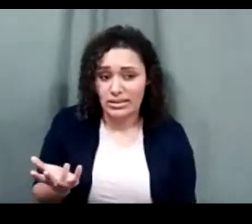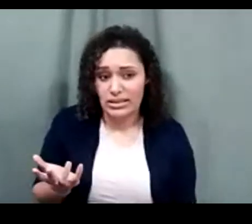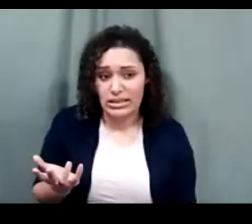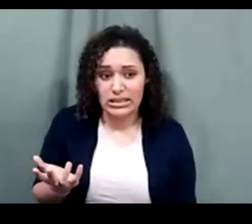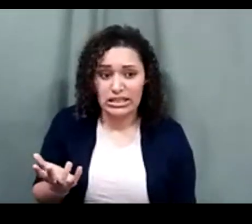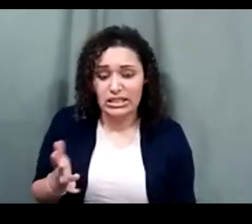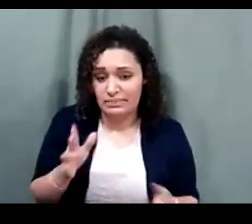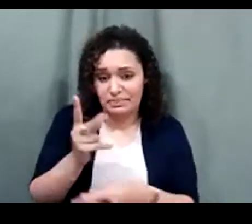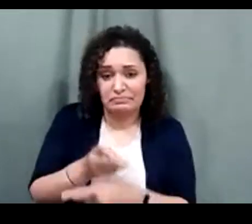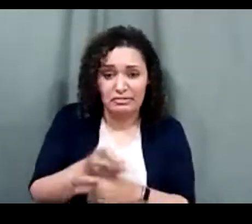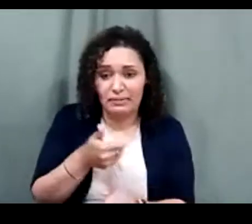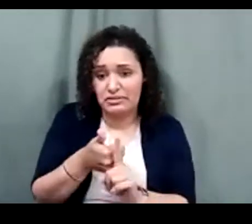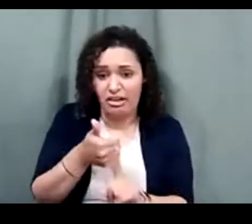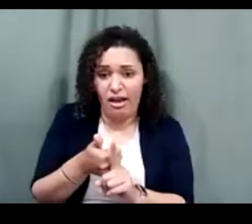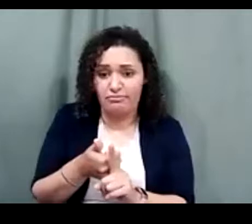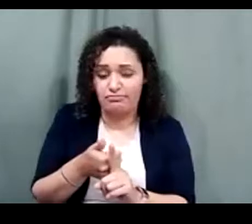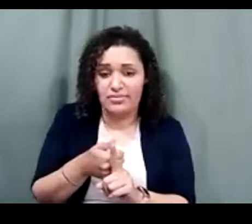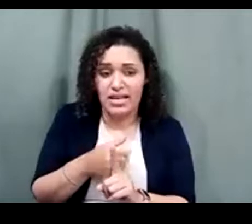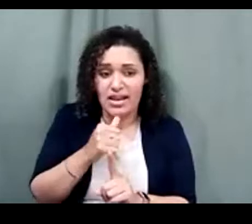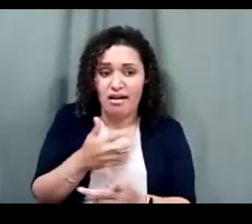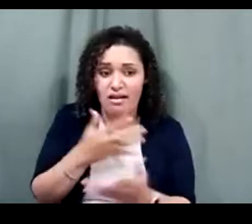it from there. They don't get a lot of